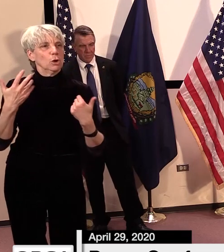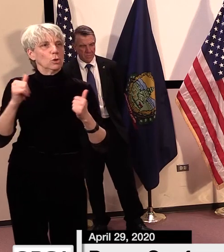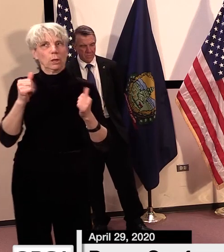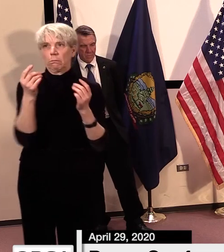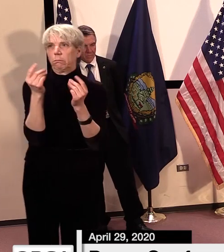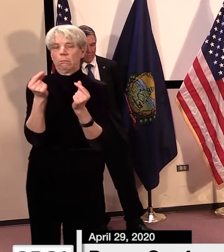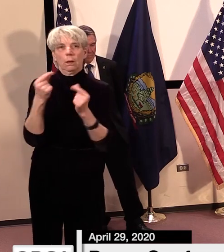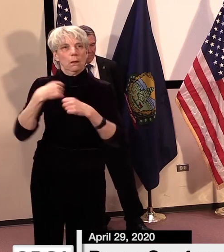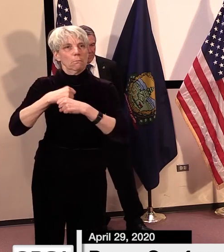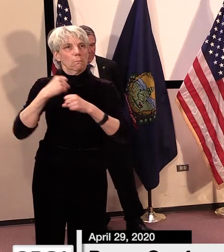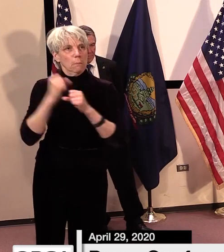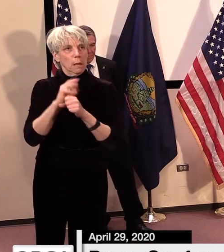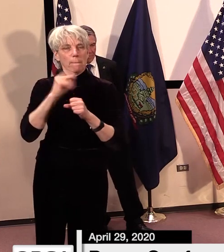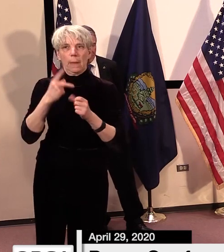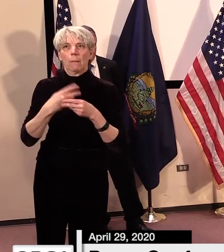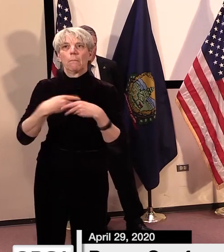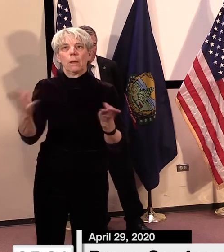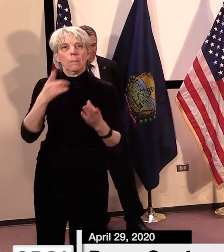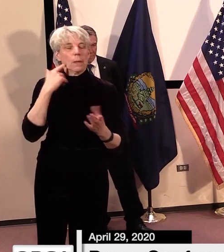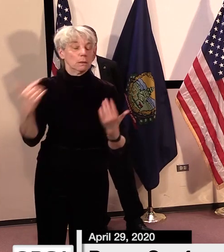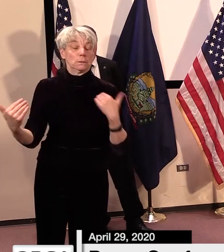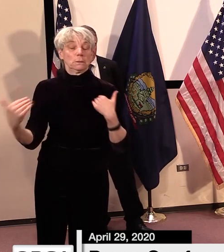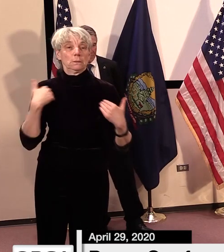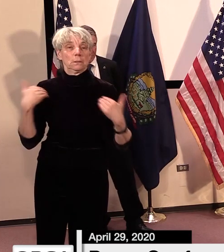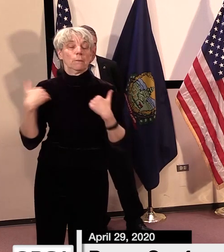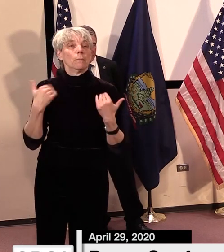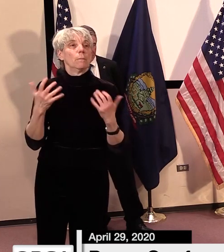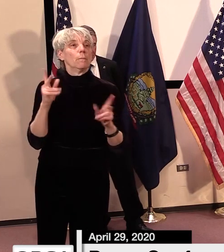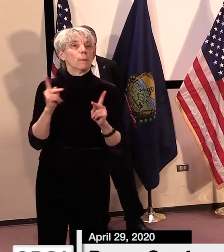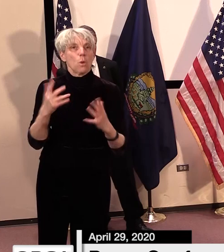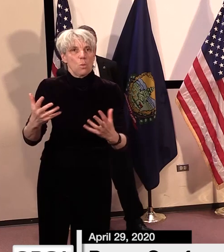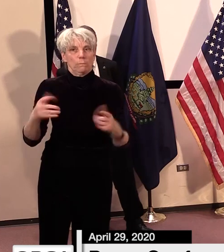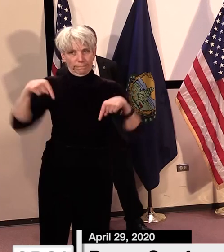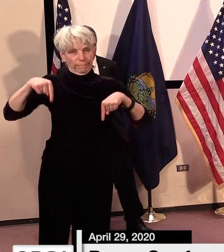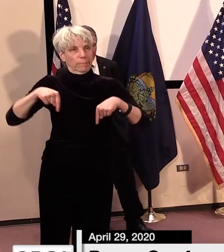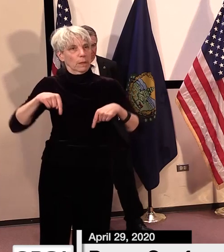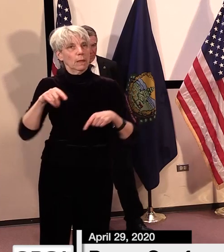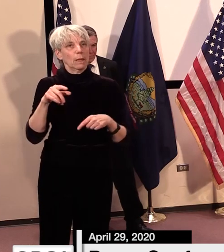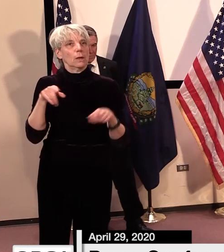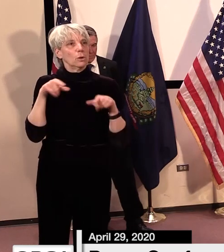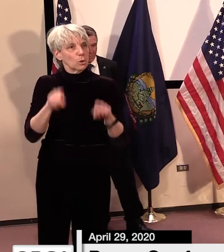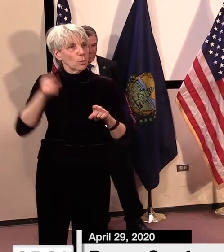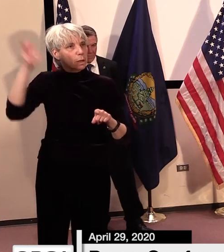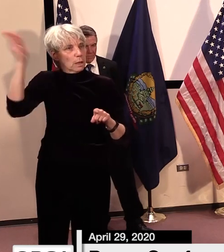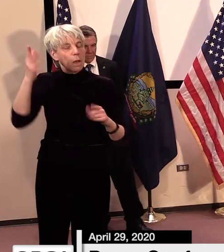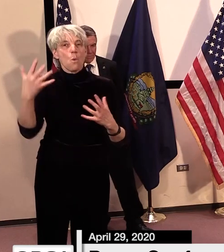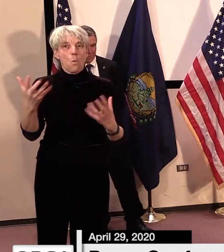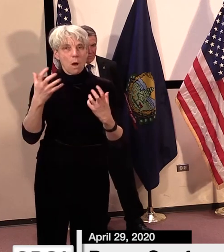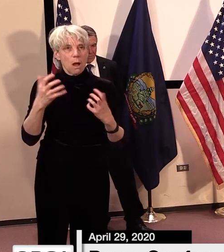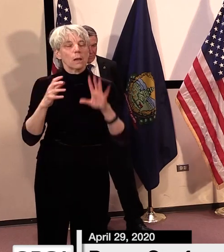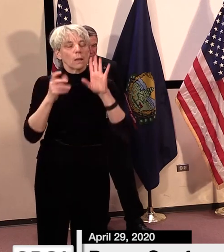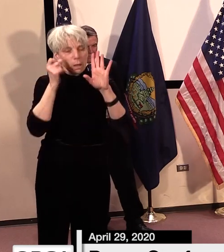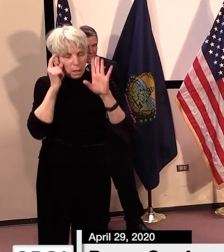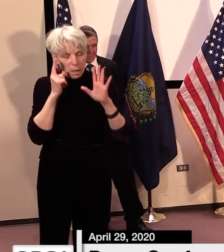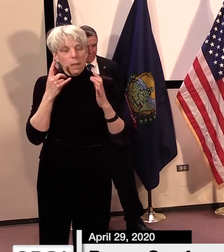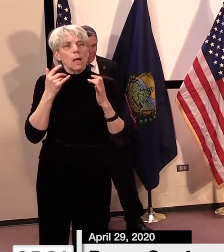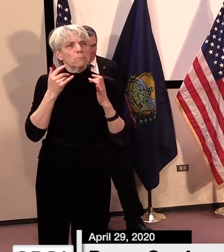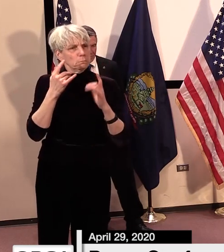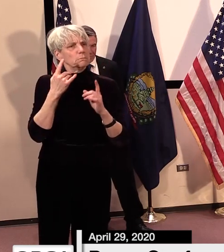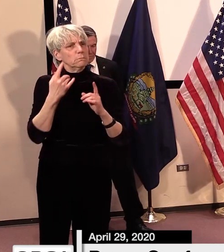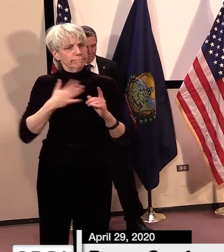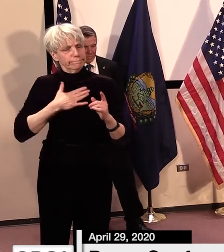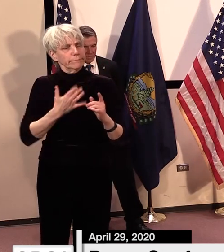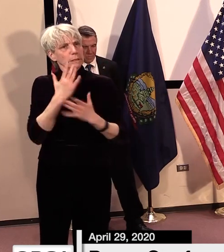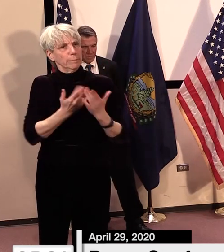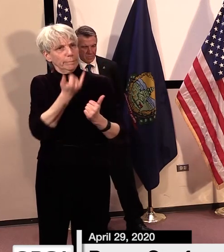to various requests that people were making in these press conferences. We will get it right, but it is